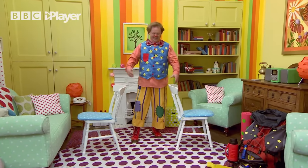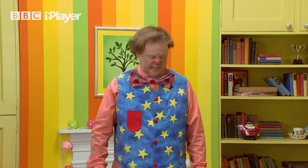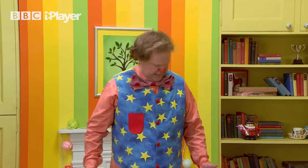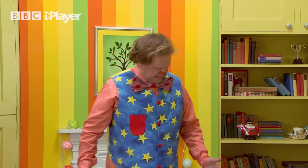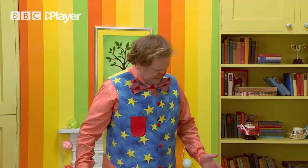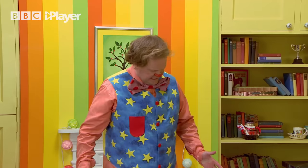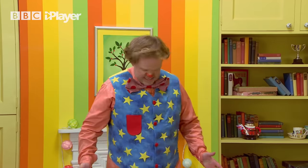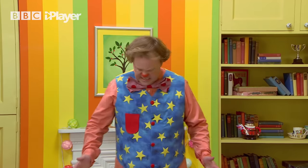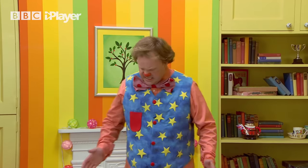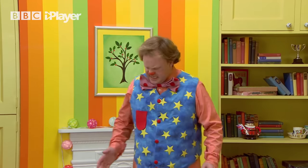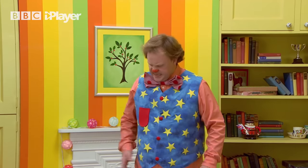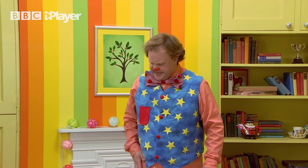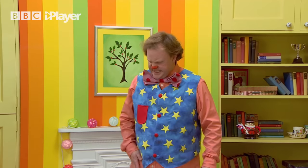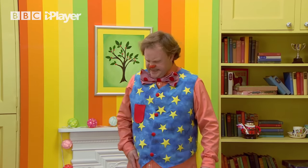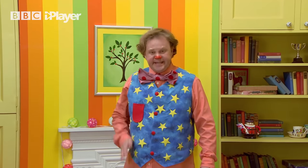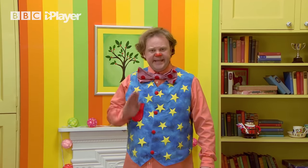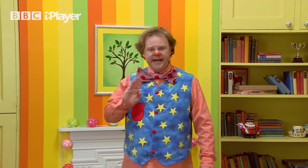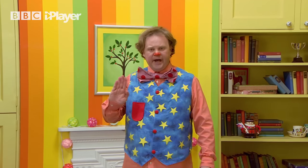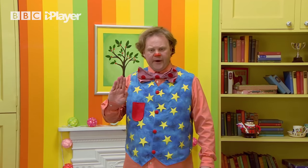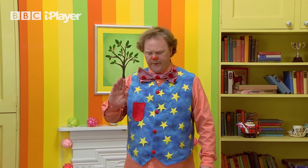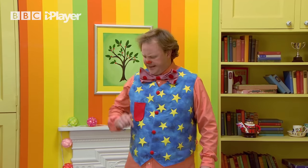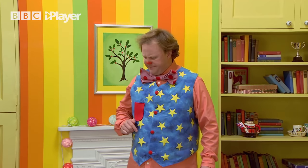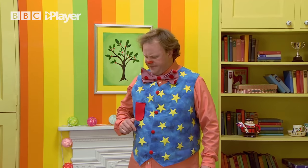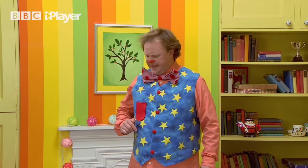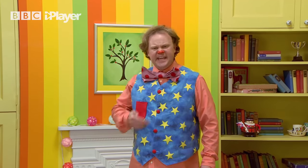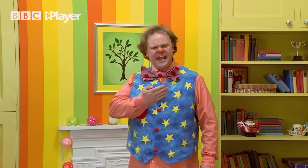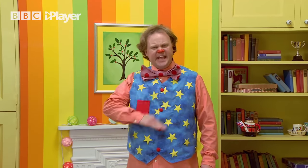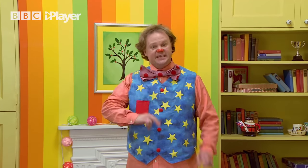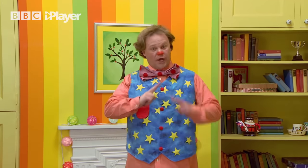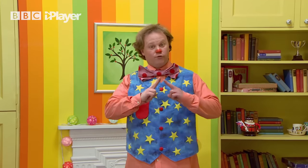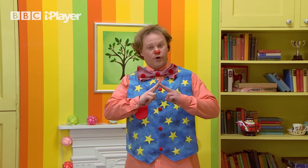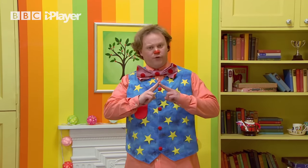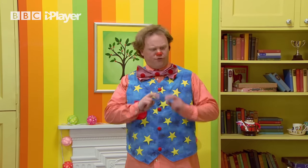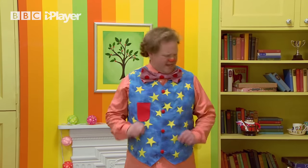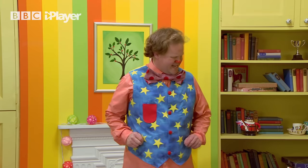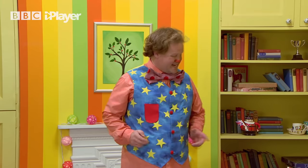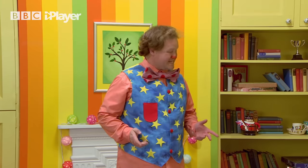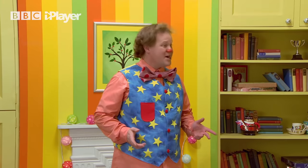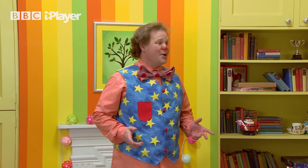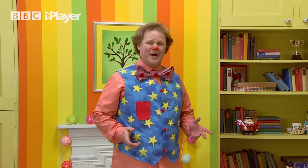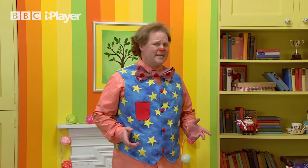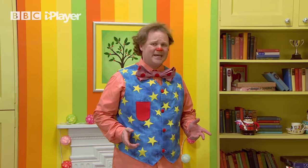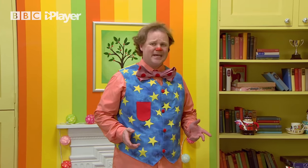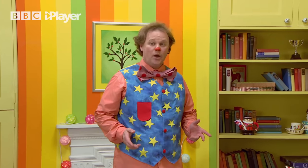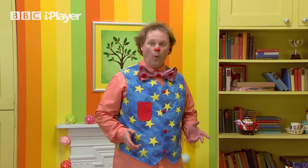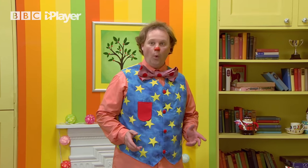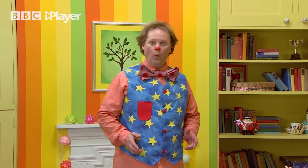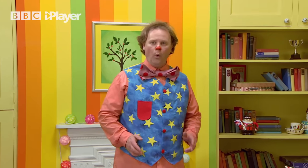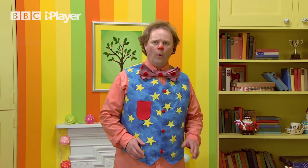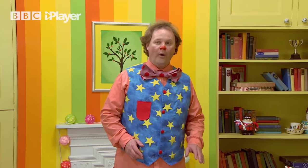doesn't look like a tent uh no um it needs a roof so oh